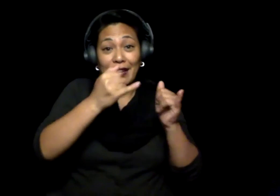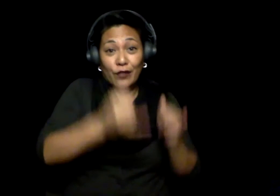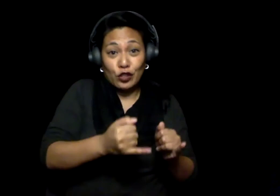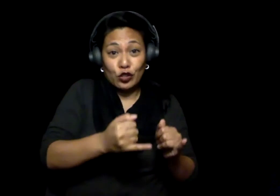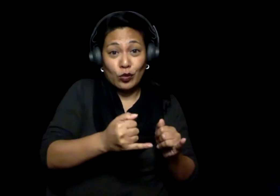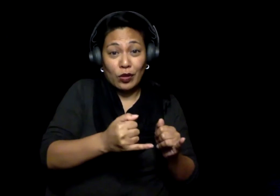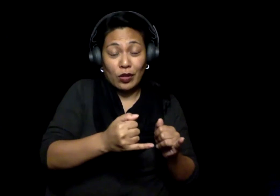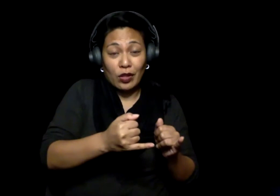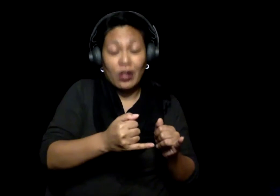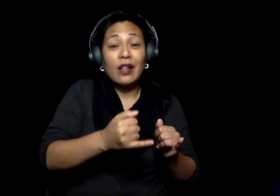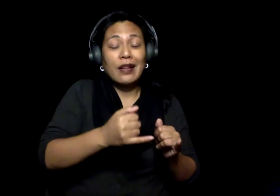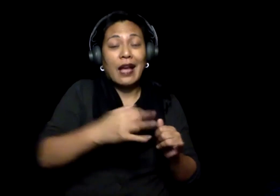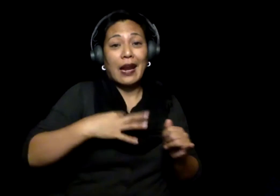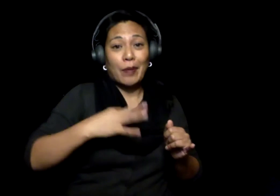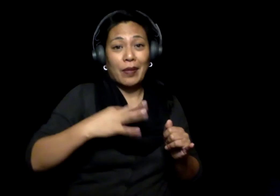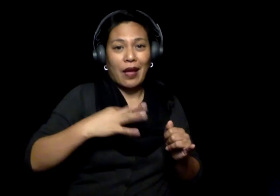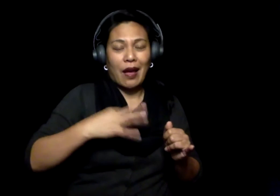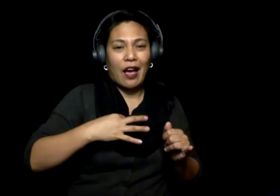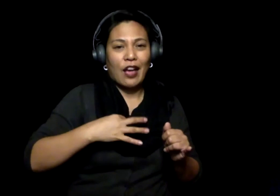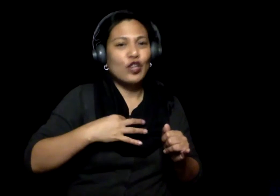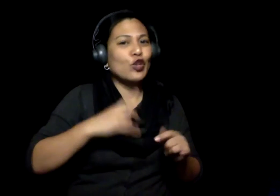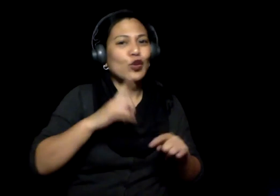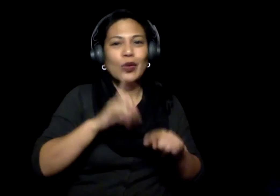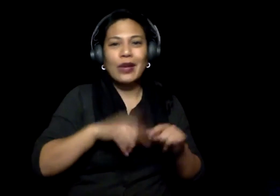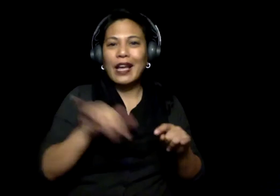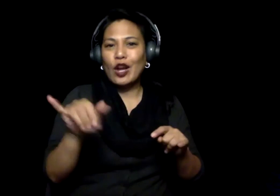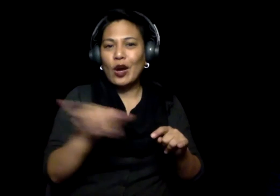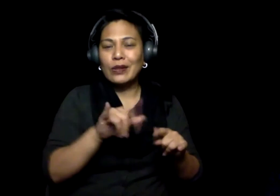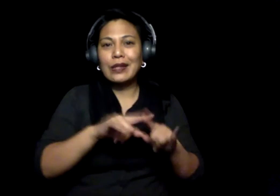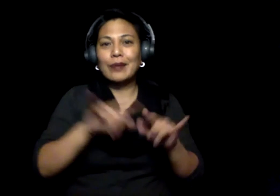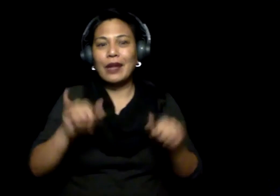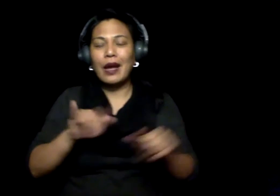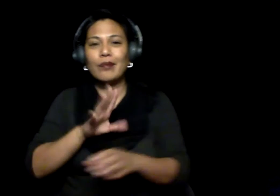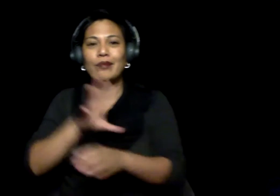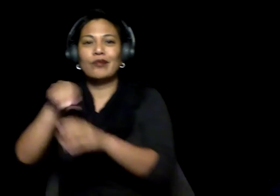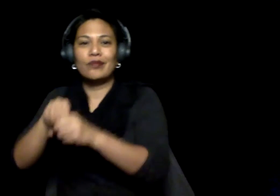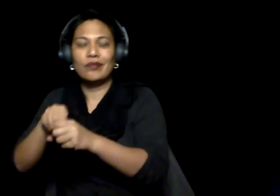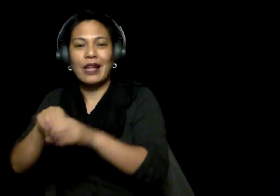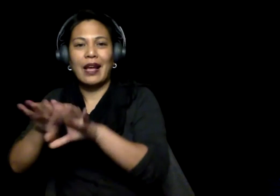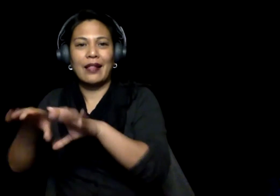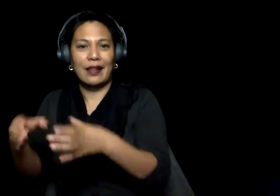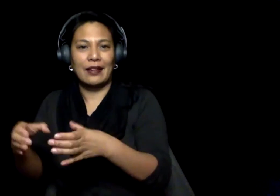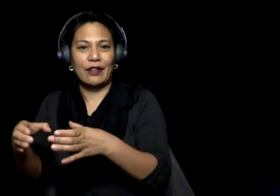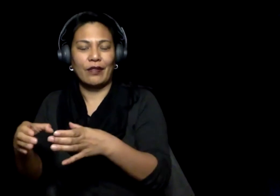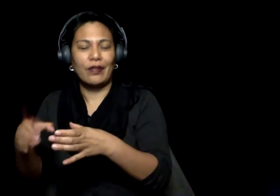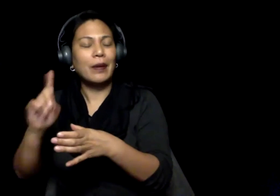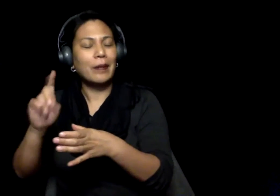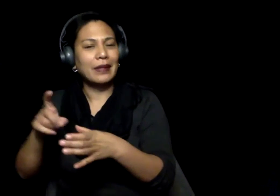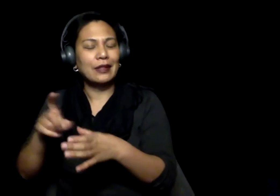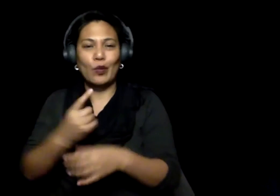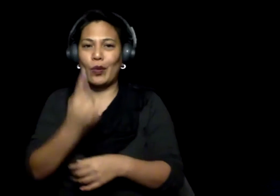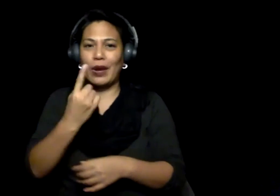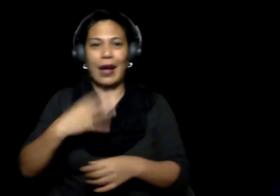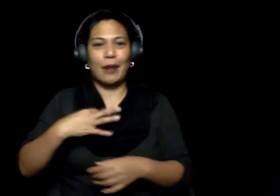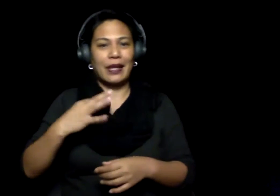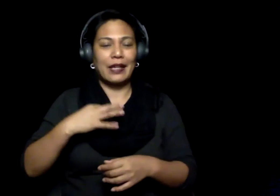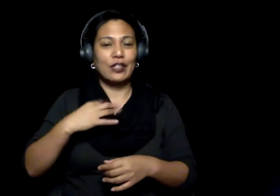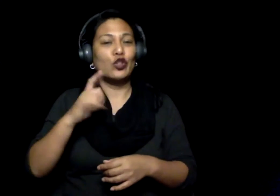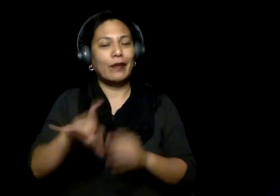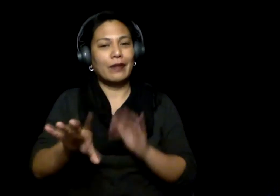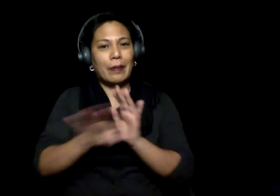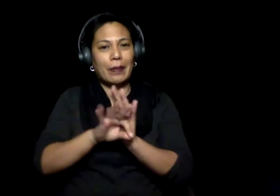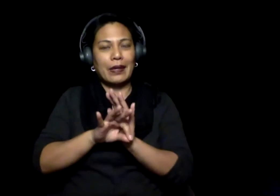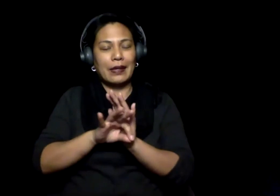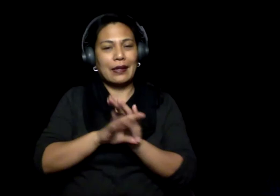also apply to be part of a collective or an organization. So it really does need to be just 1 application at a time